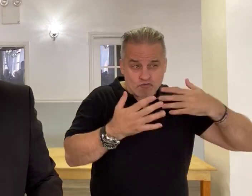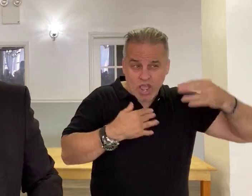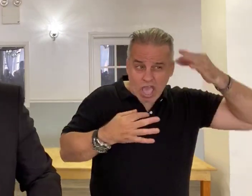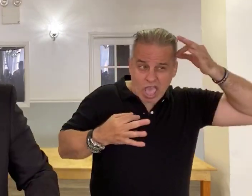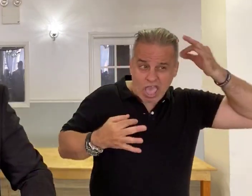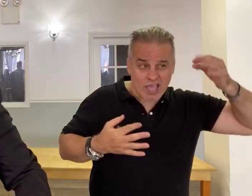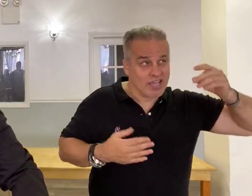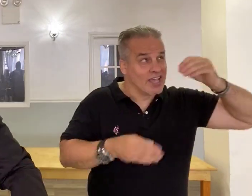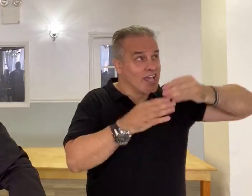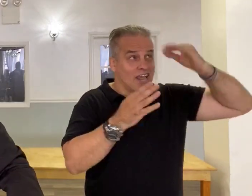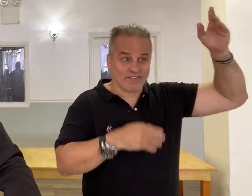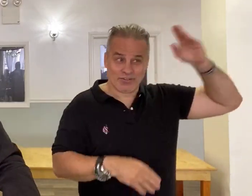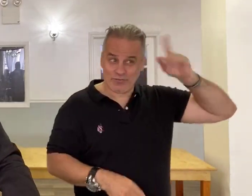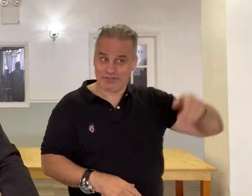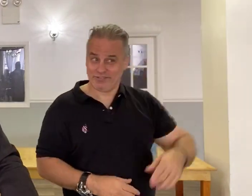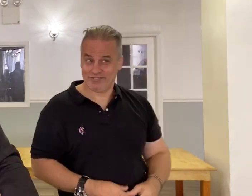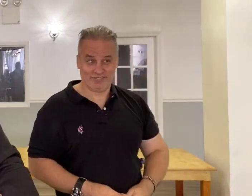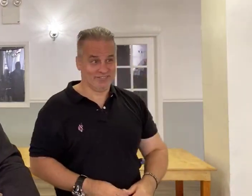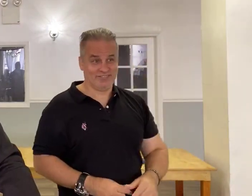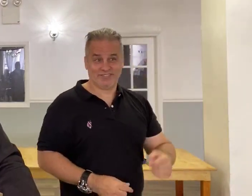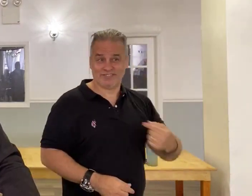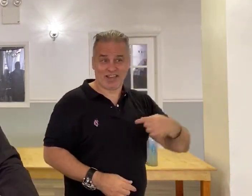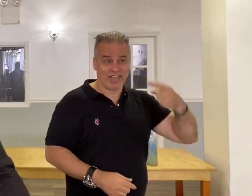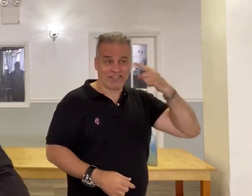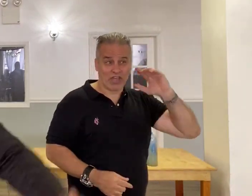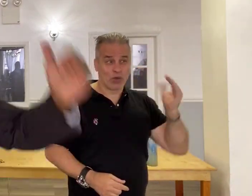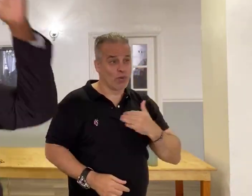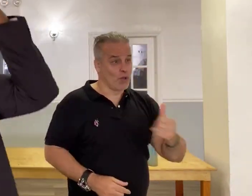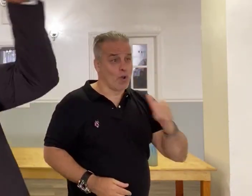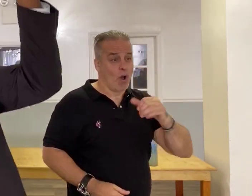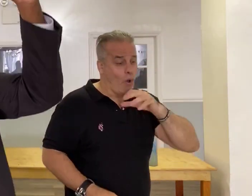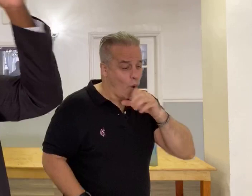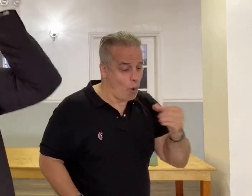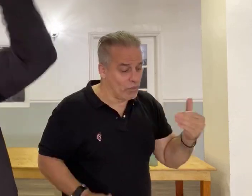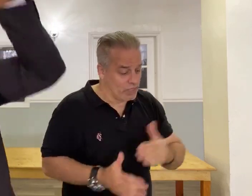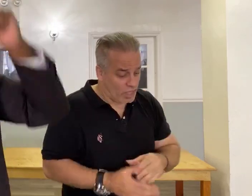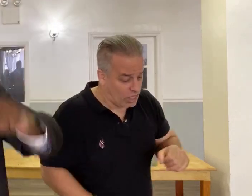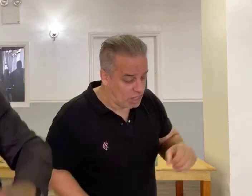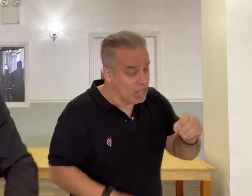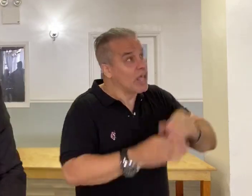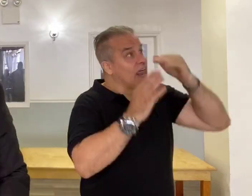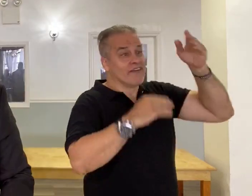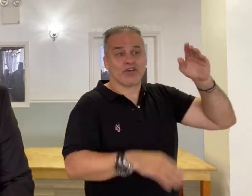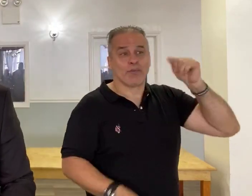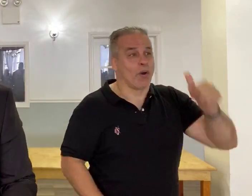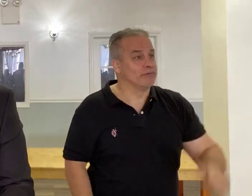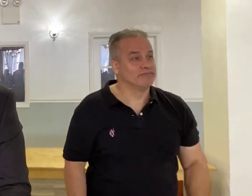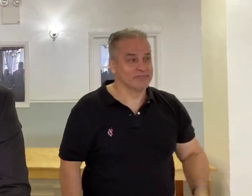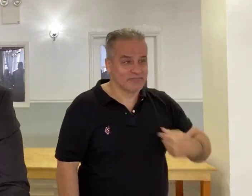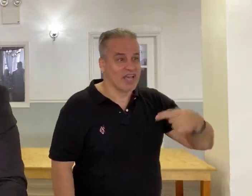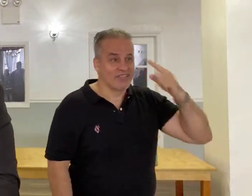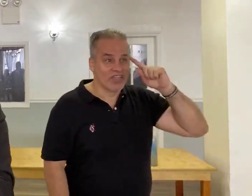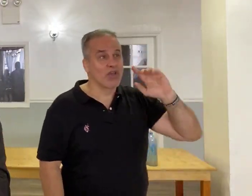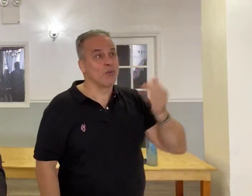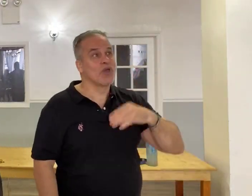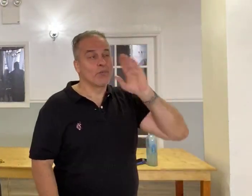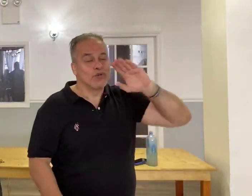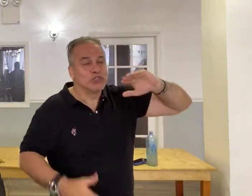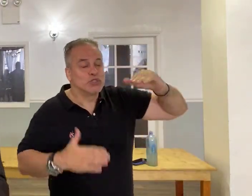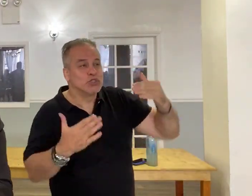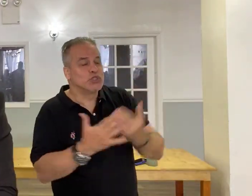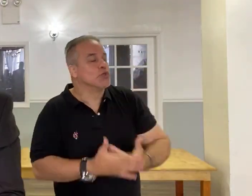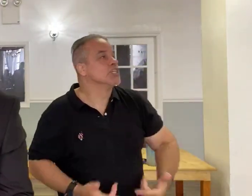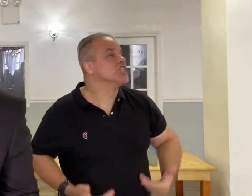heaven. We'll be the perfect picture of youth and health and glory in God's kingdom. I'm